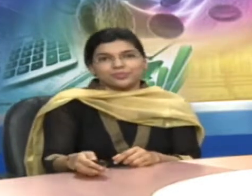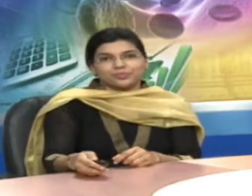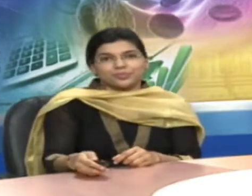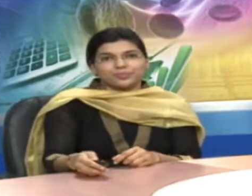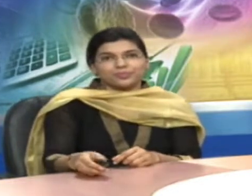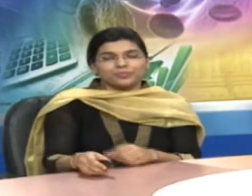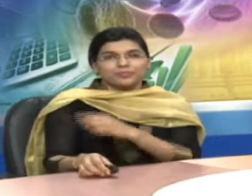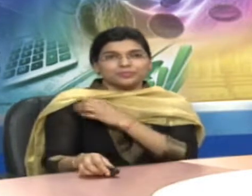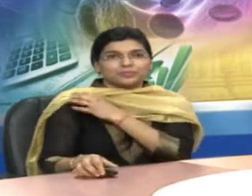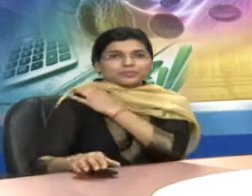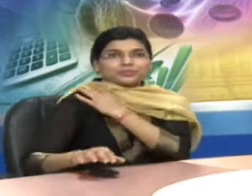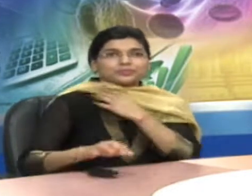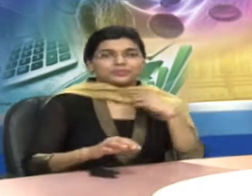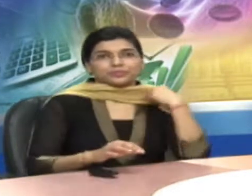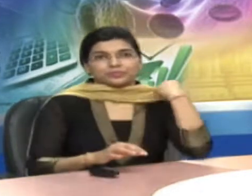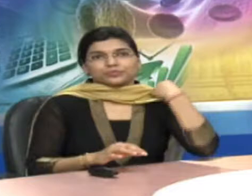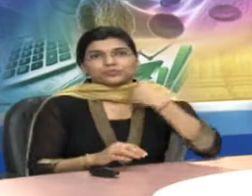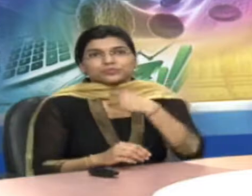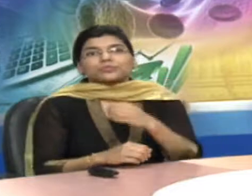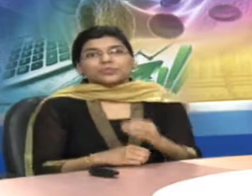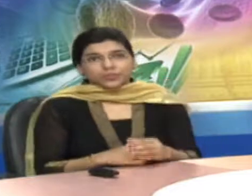will attack you.